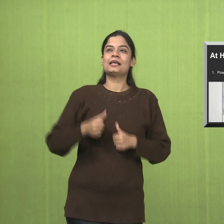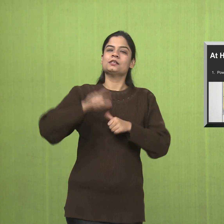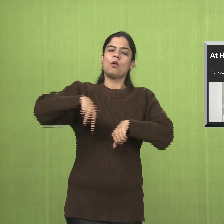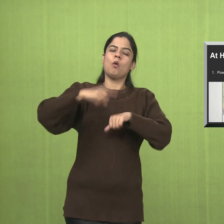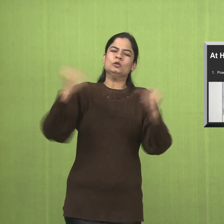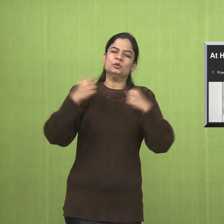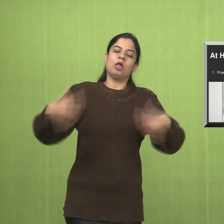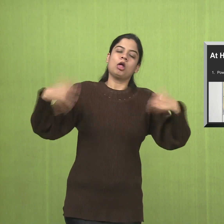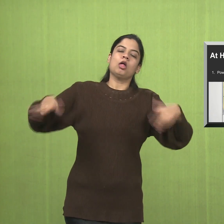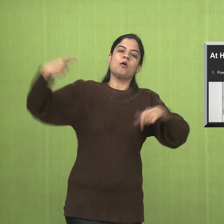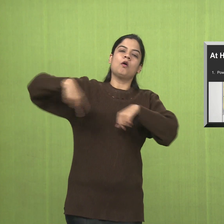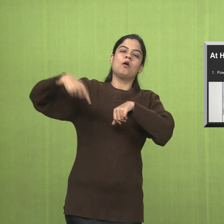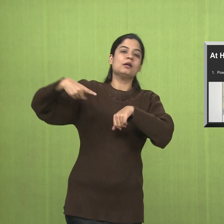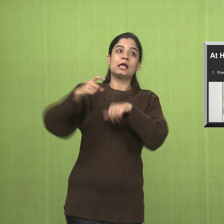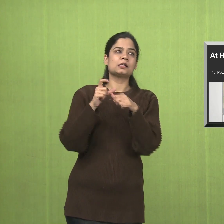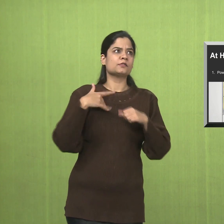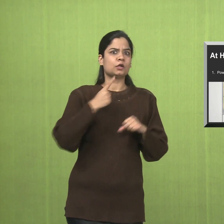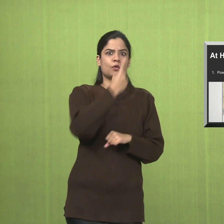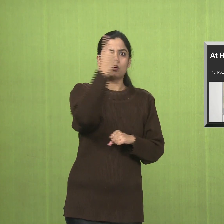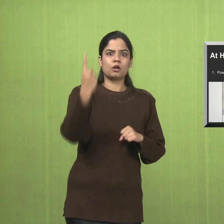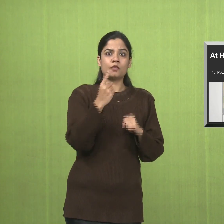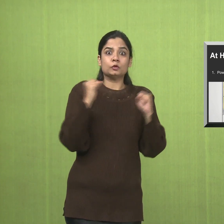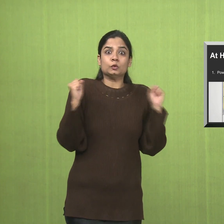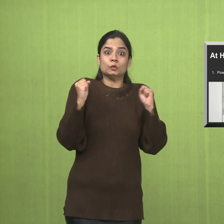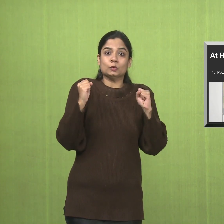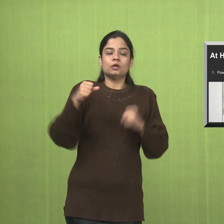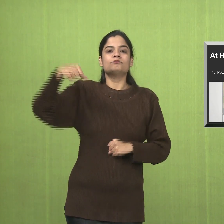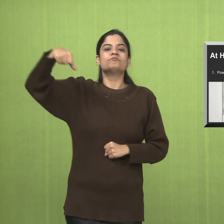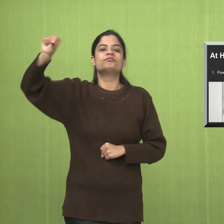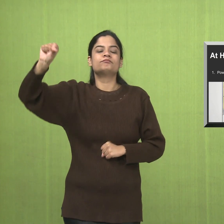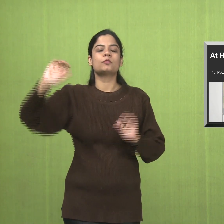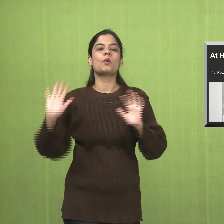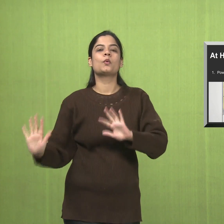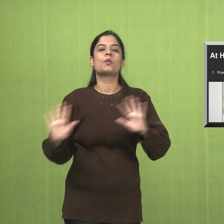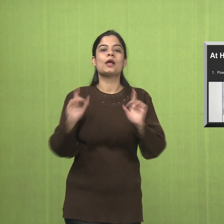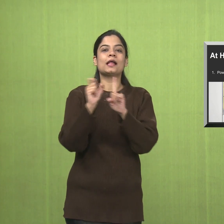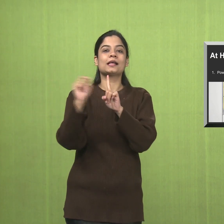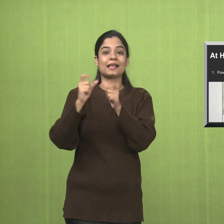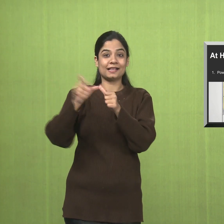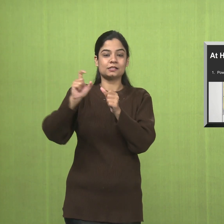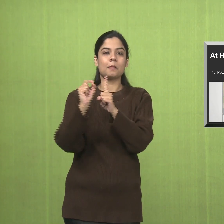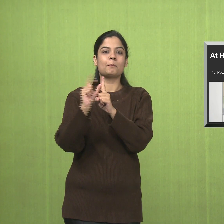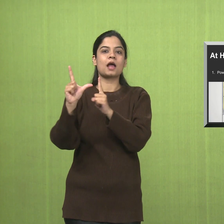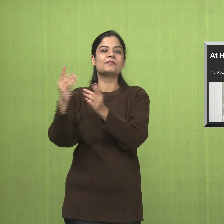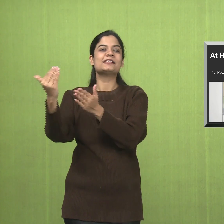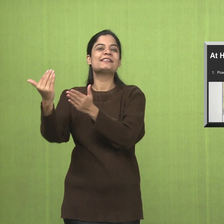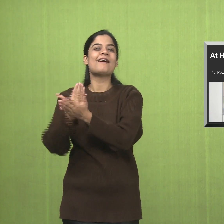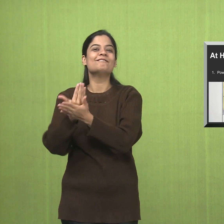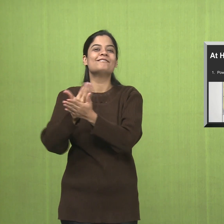of AC for longer hours. When you're feeling like the room has gotten cold, turn off the AC. That will